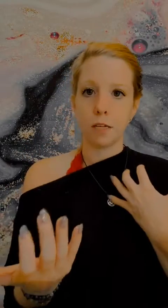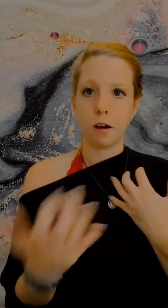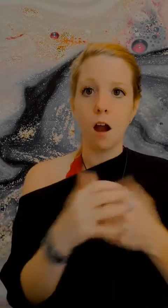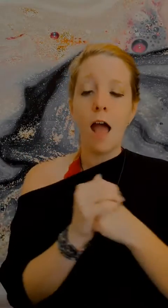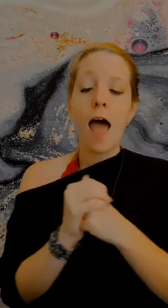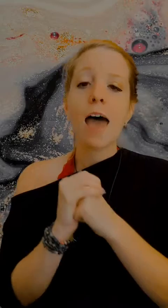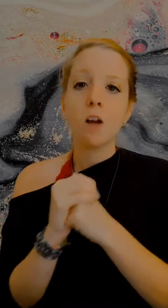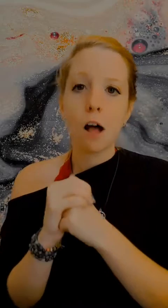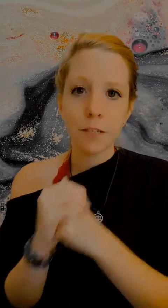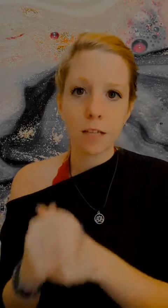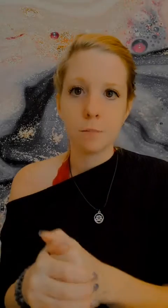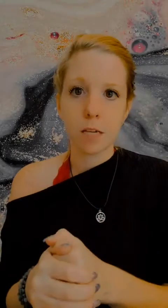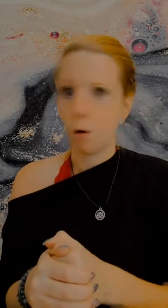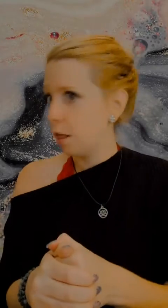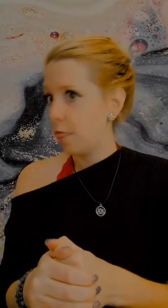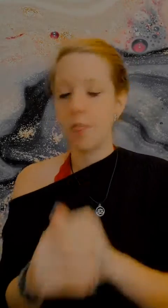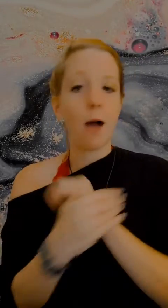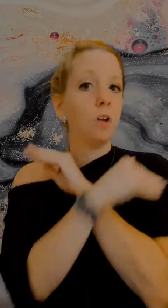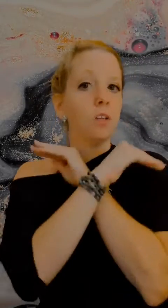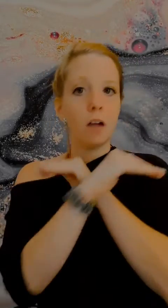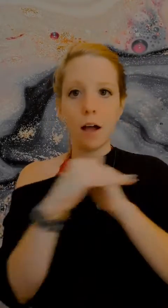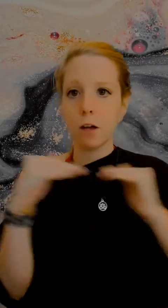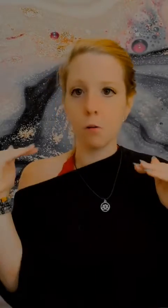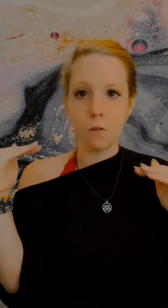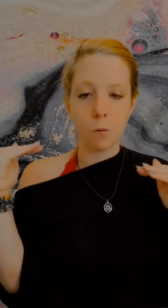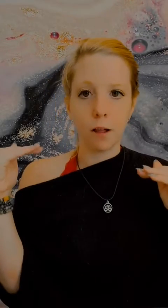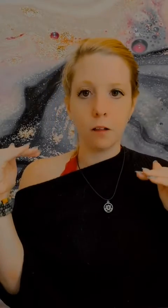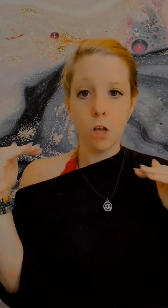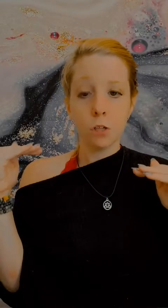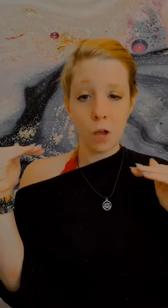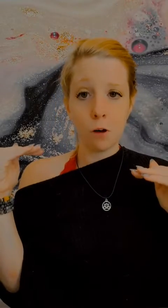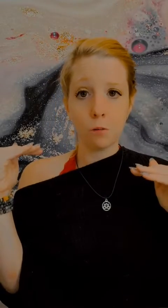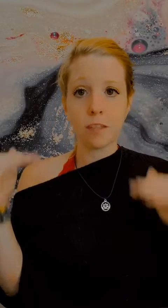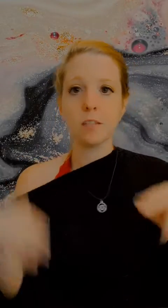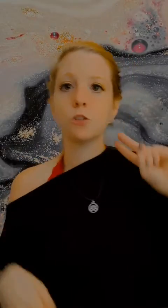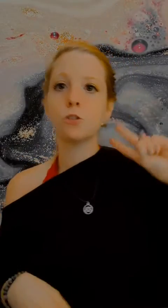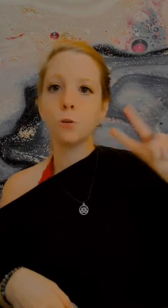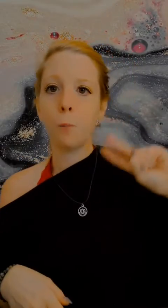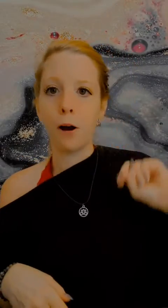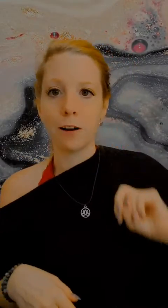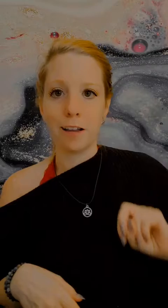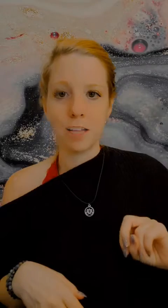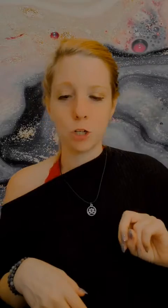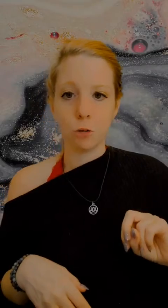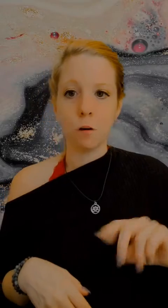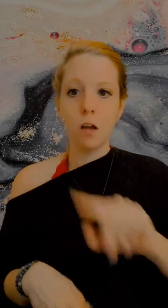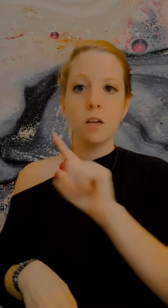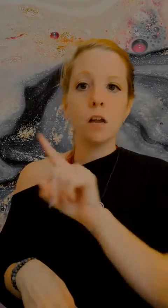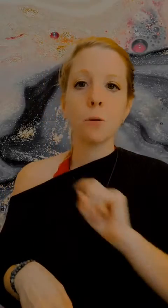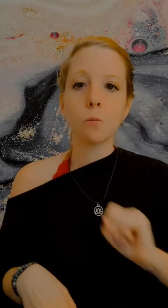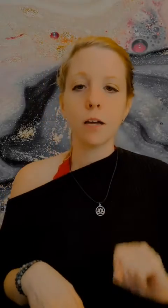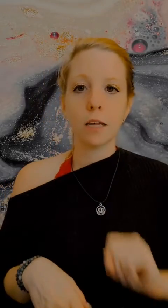here. And oftentimes they go, that will not go over well. So this is two-part issue. Number one, if